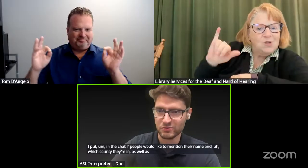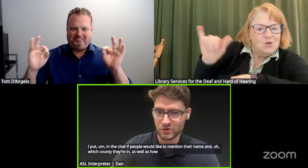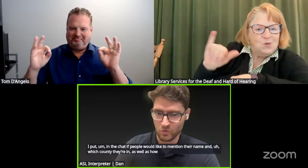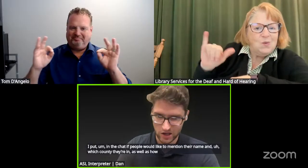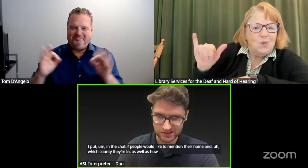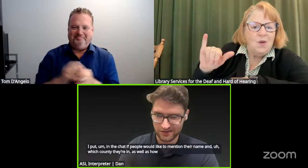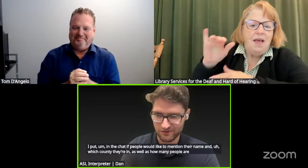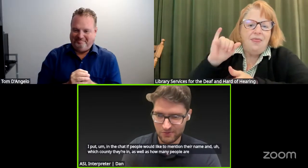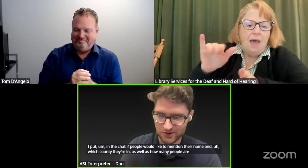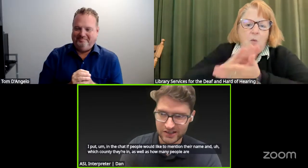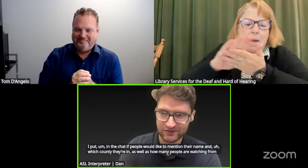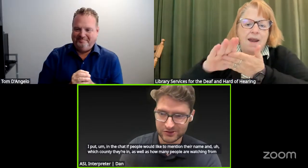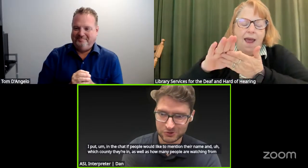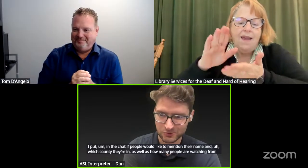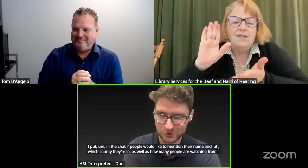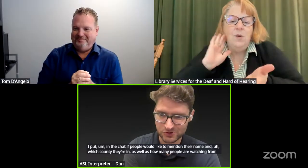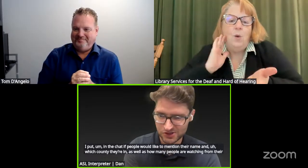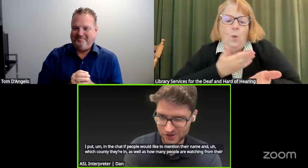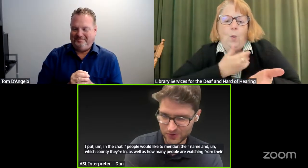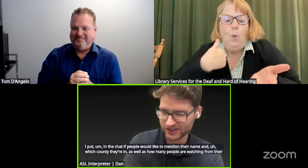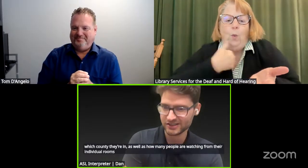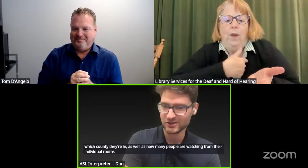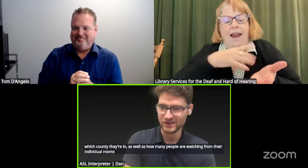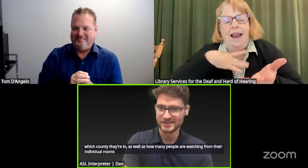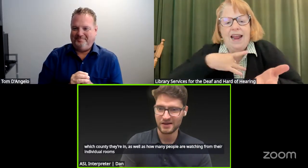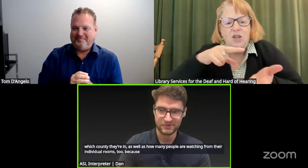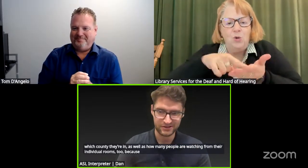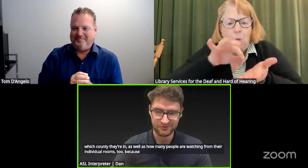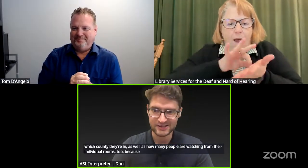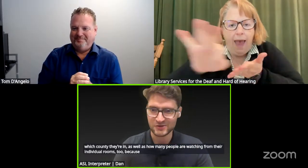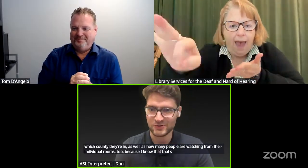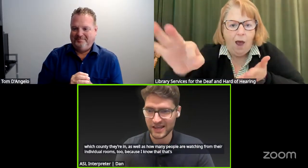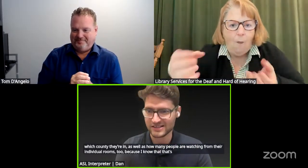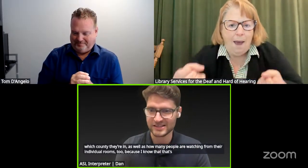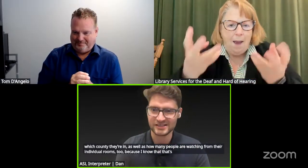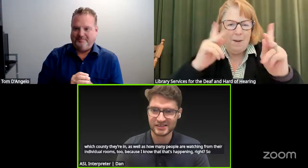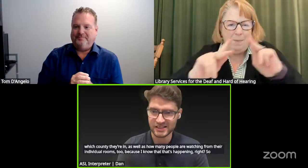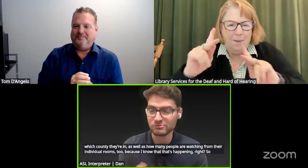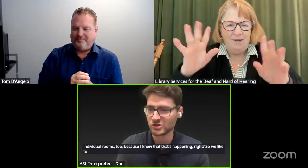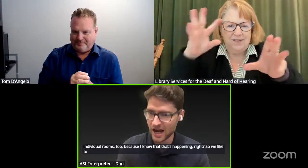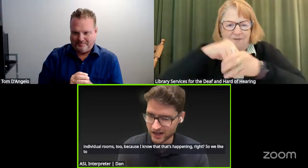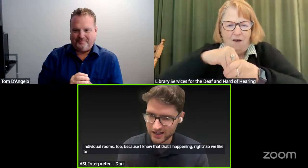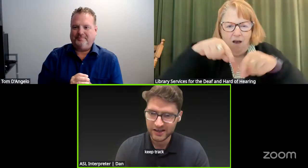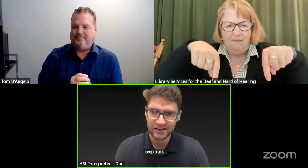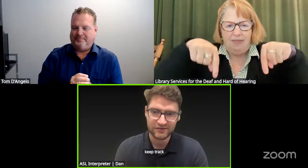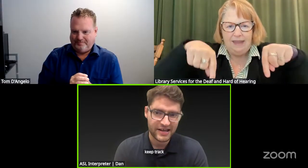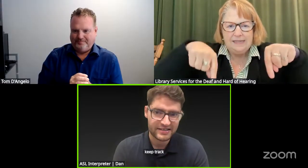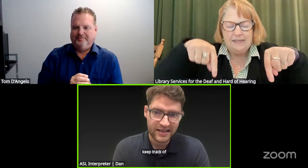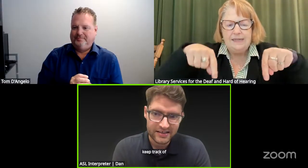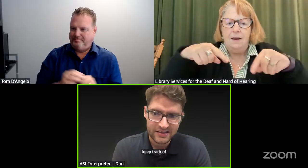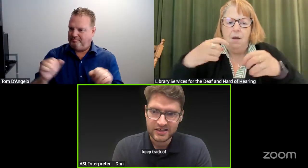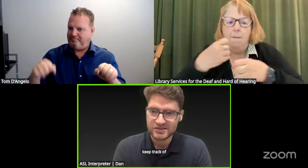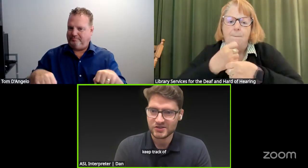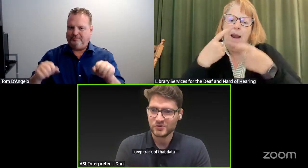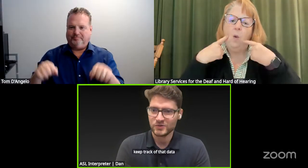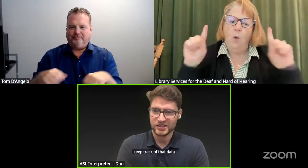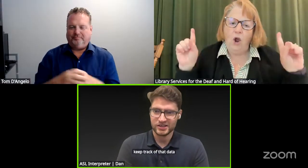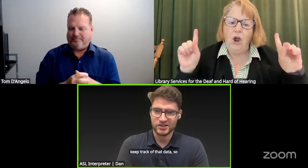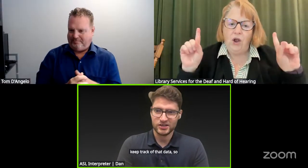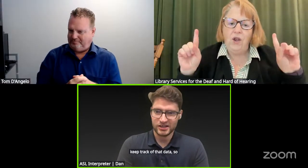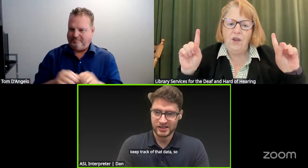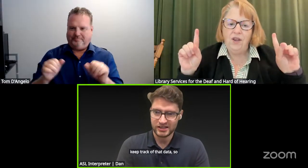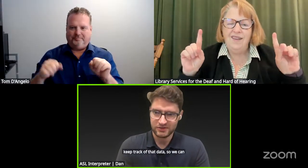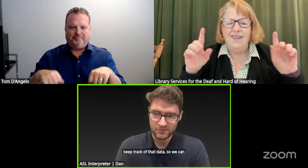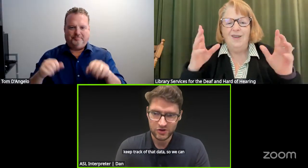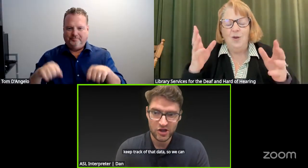many people are watching from their individual rooms too, because I know that's happening, right? So we like to keep track of that data so we